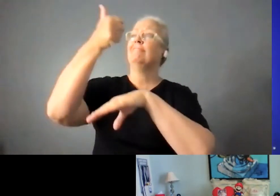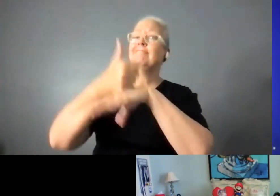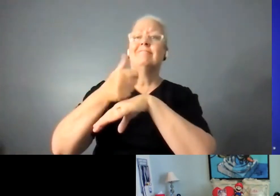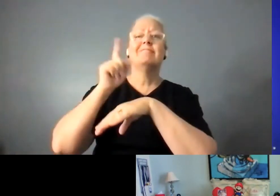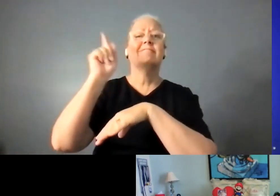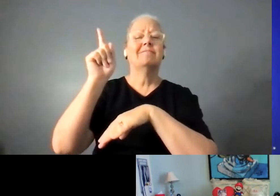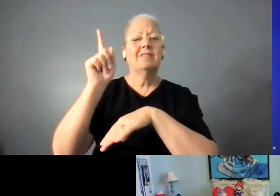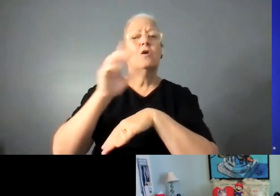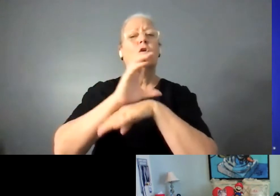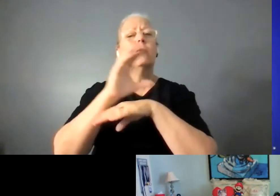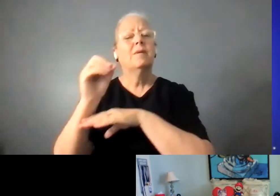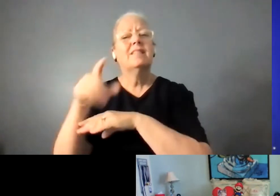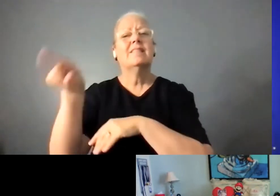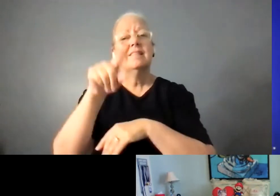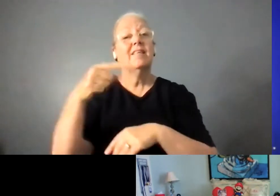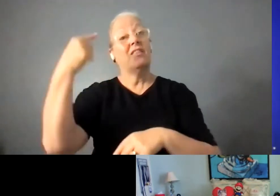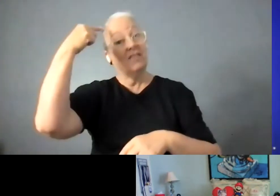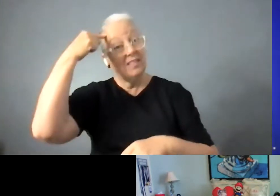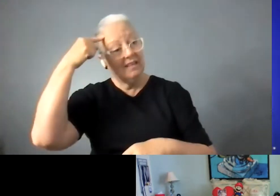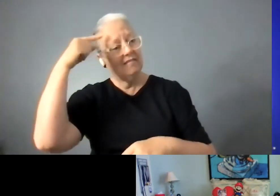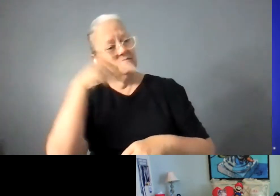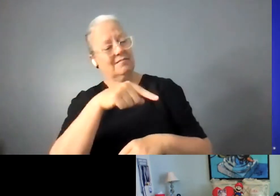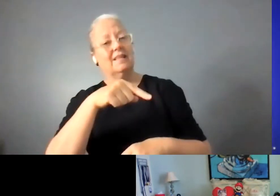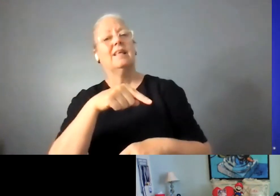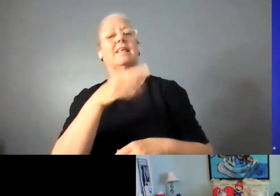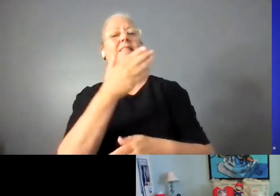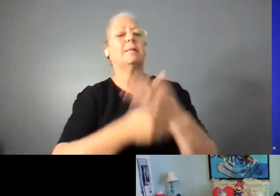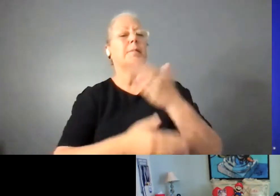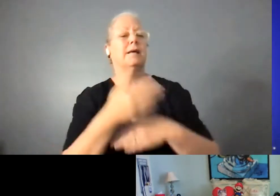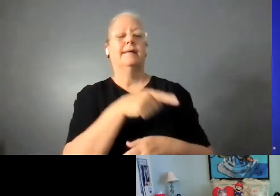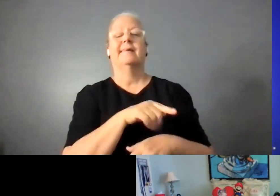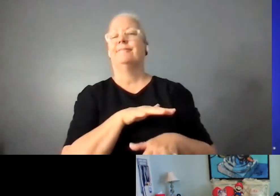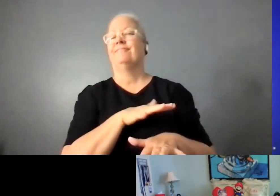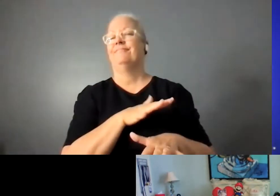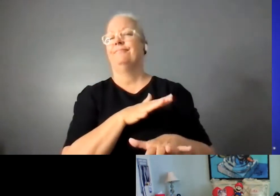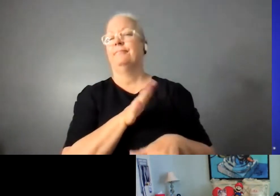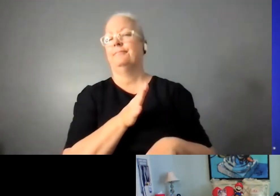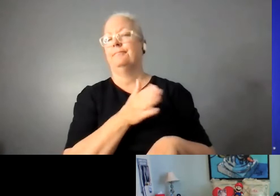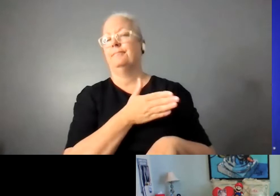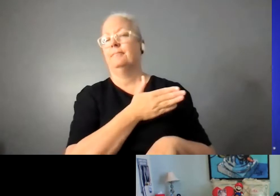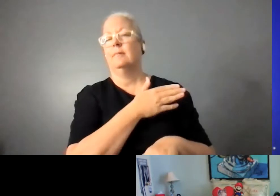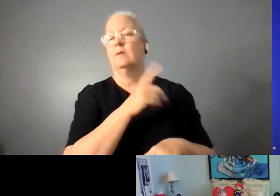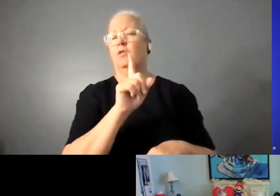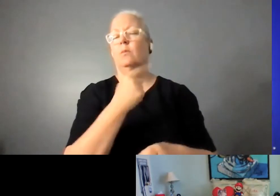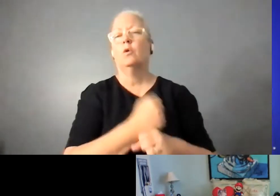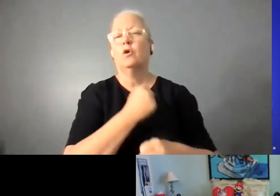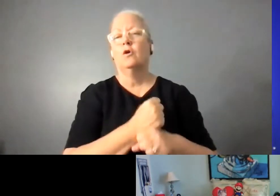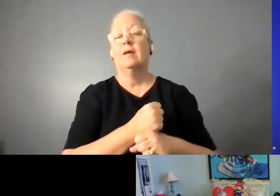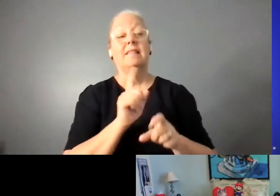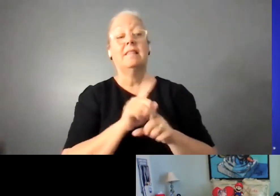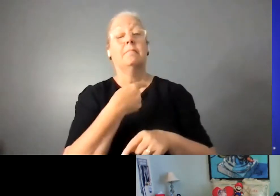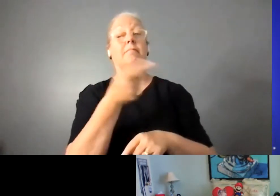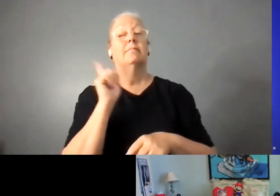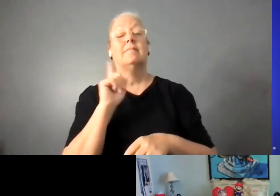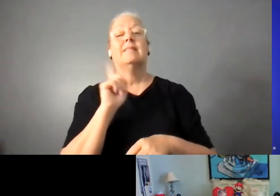disabilities cannot do efficiently the necessary tasks, and they think that